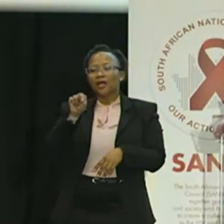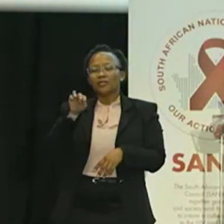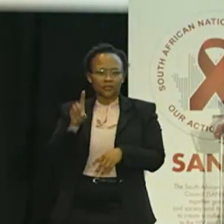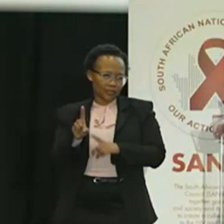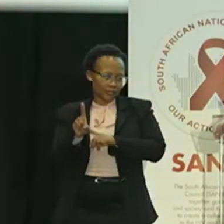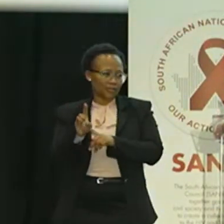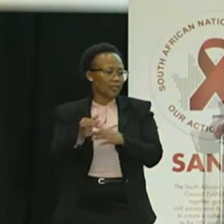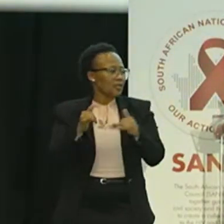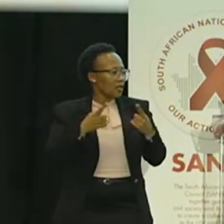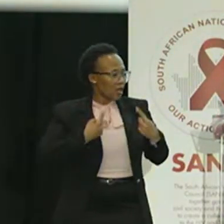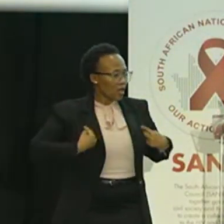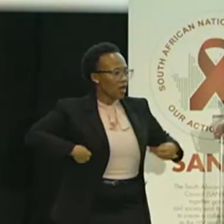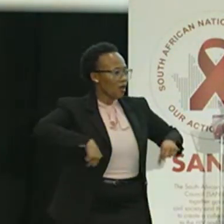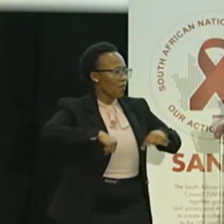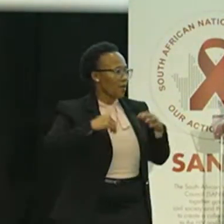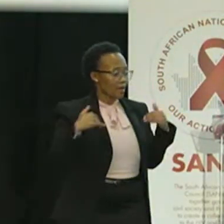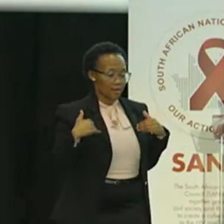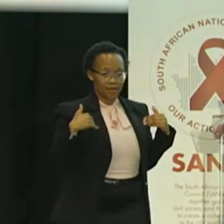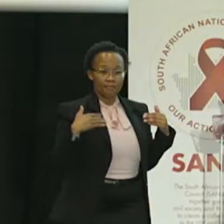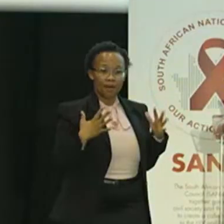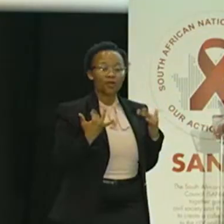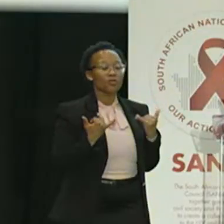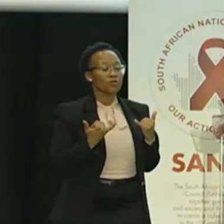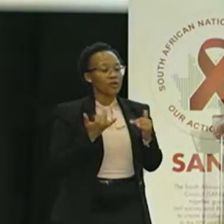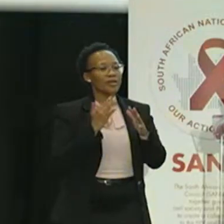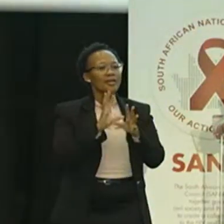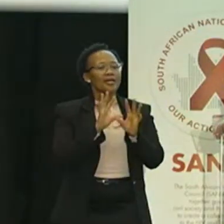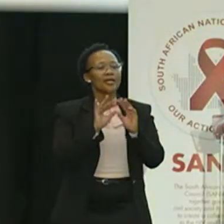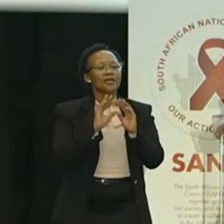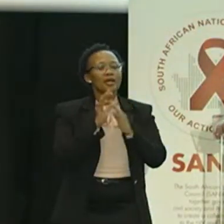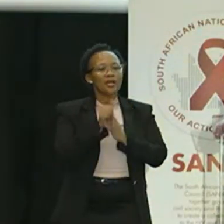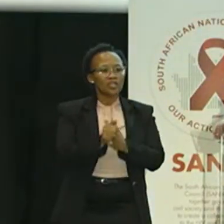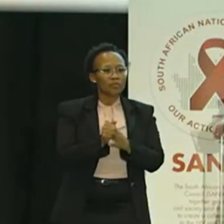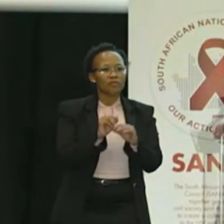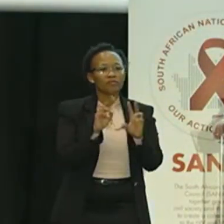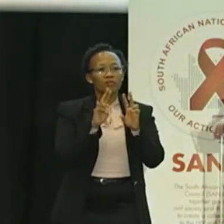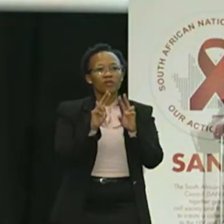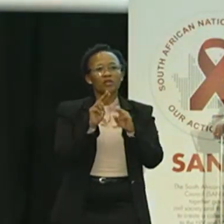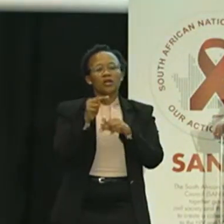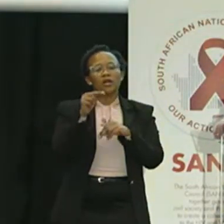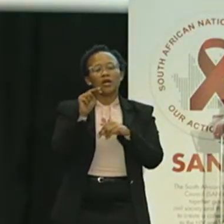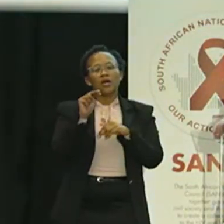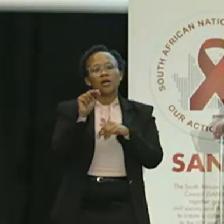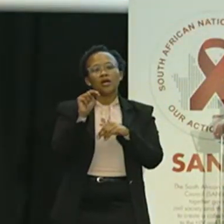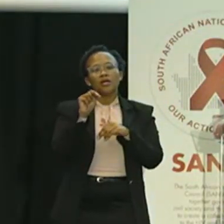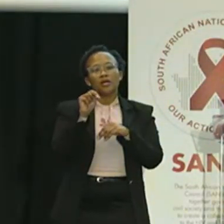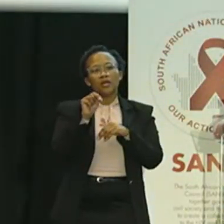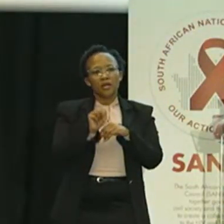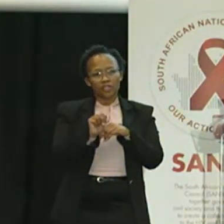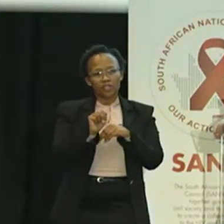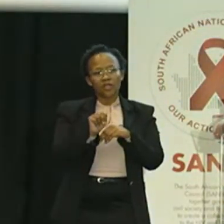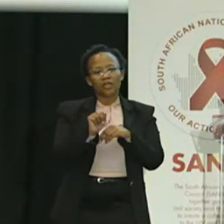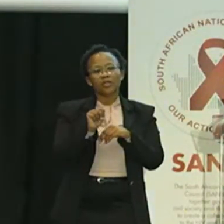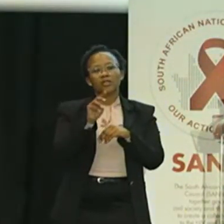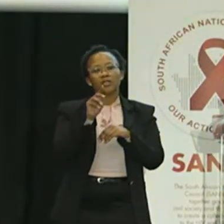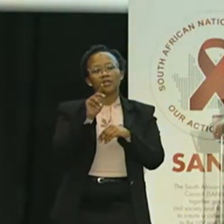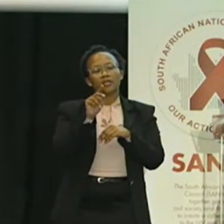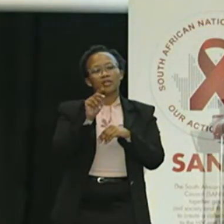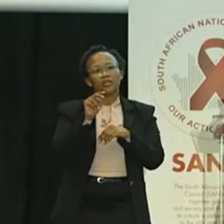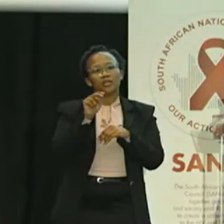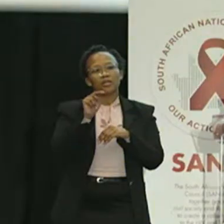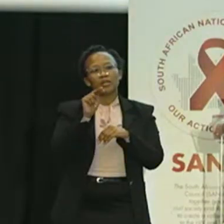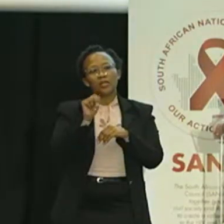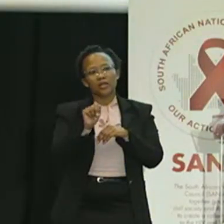embarked on this under the leadership of National Department of Health. They're much further ahead of us, though,